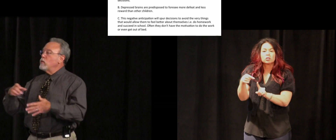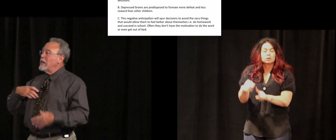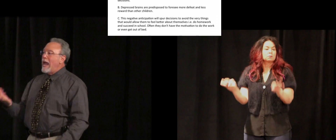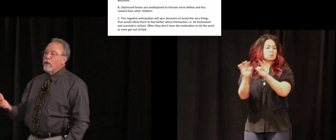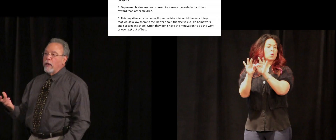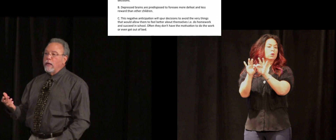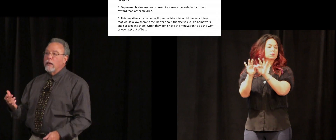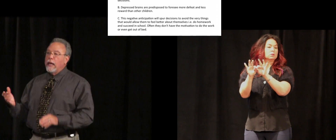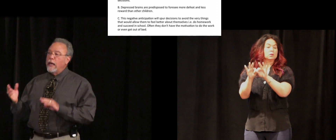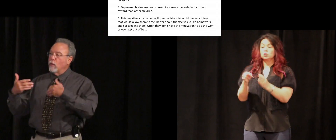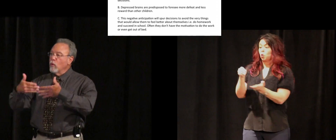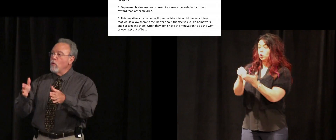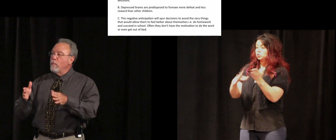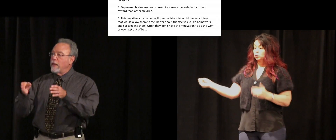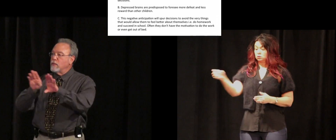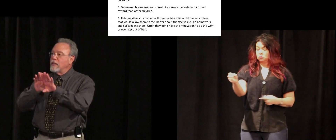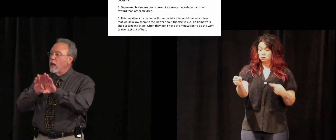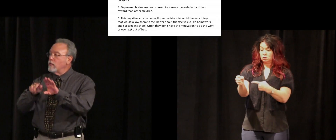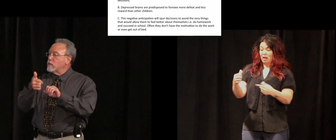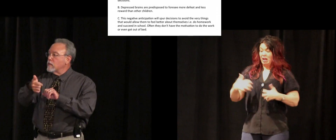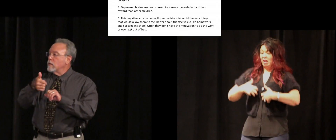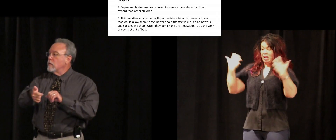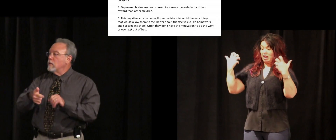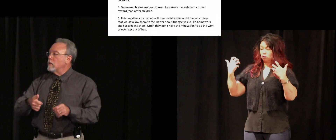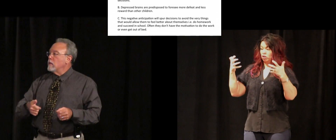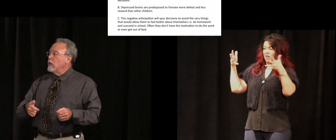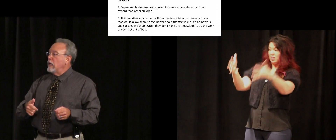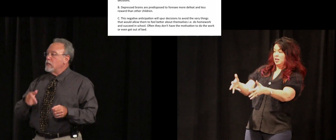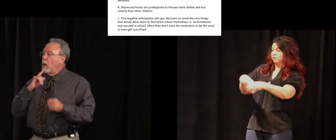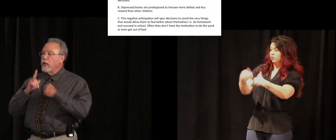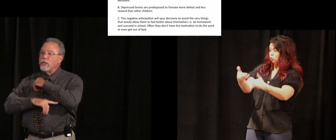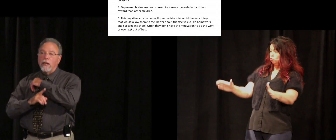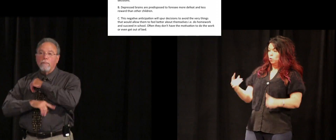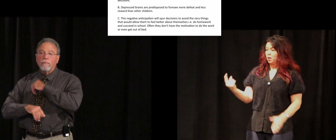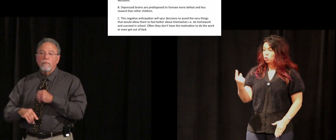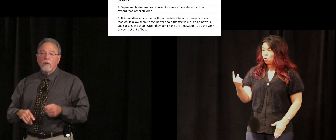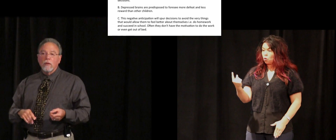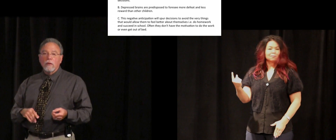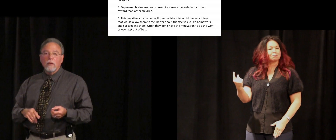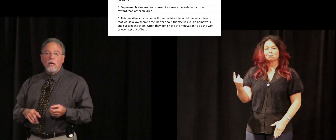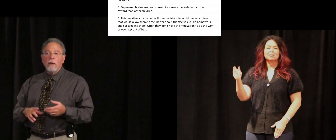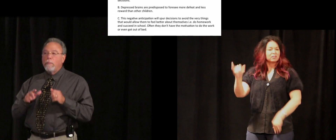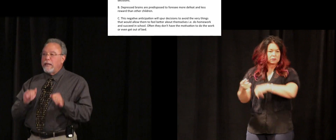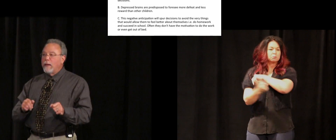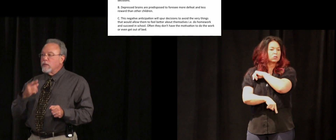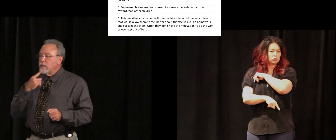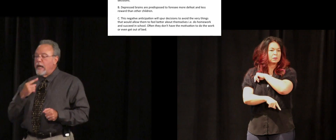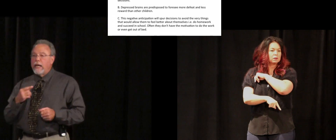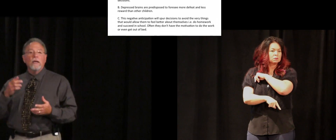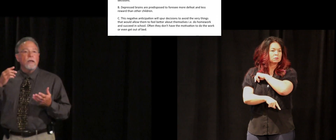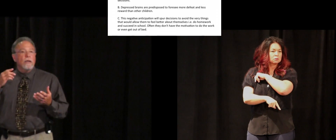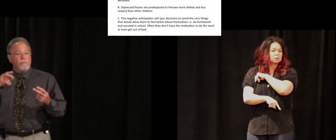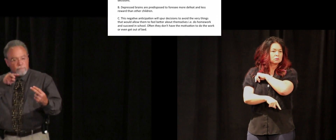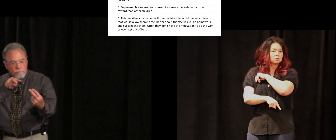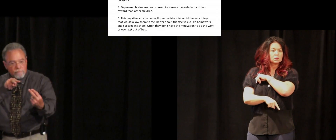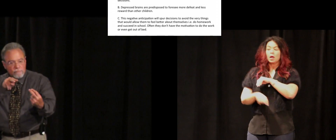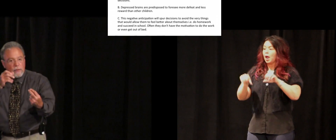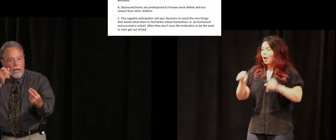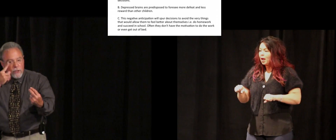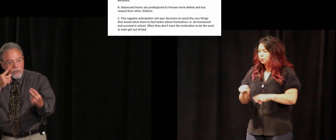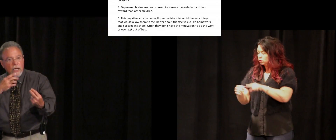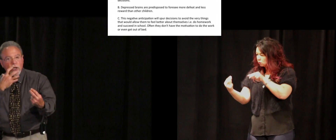some theorists that say 95% of drug and alcohol abuse is related to unresolved sadness